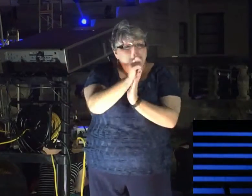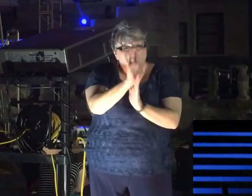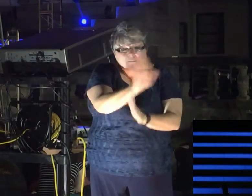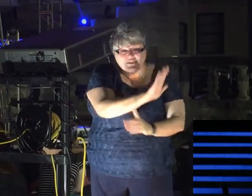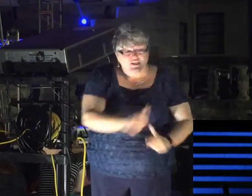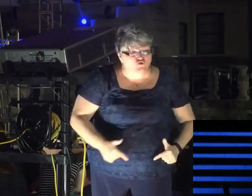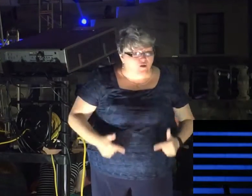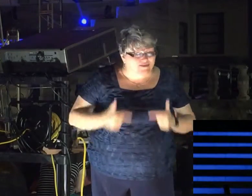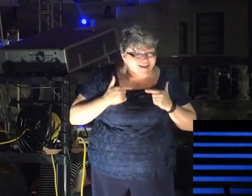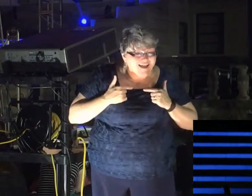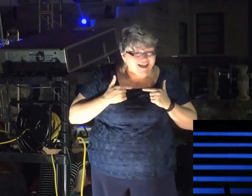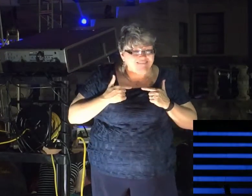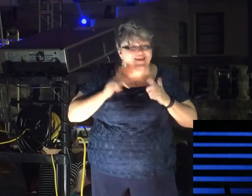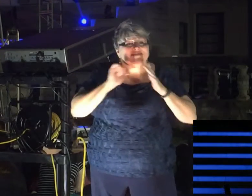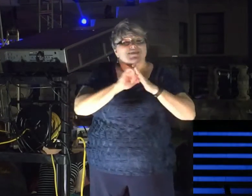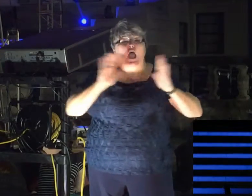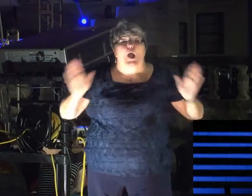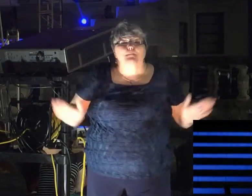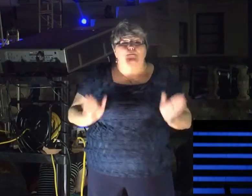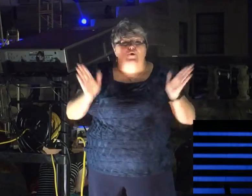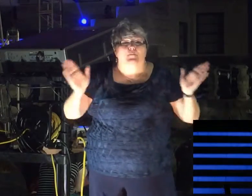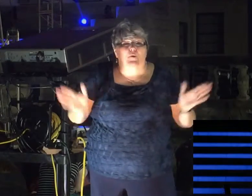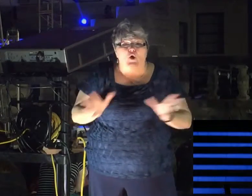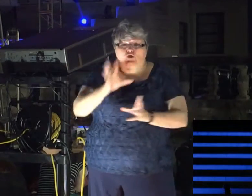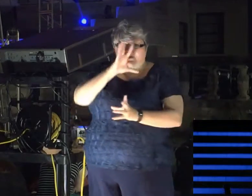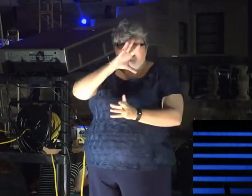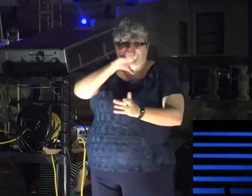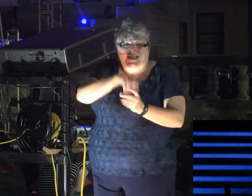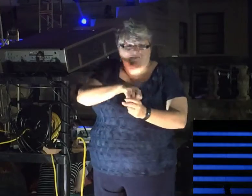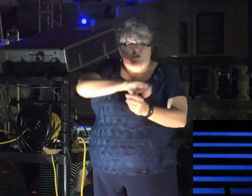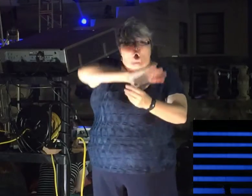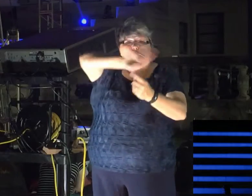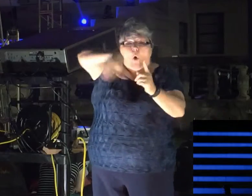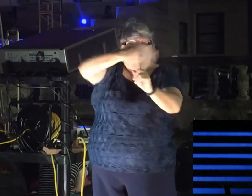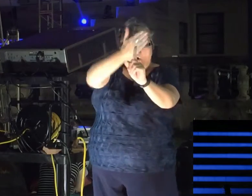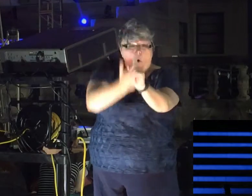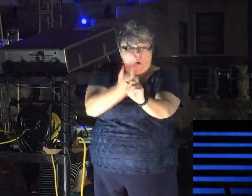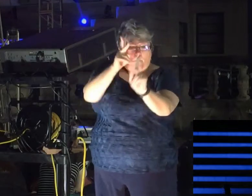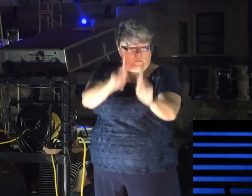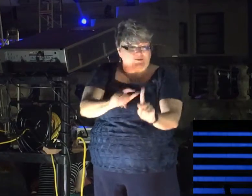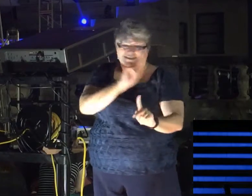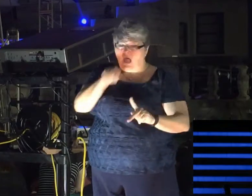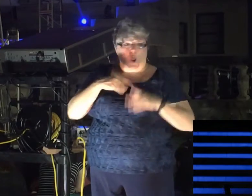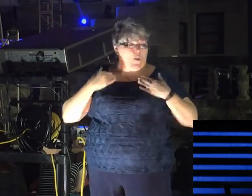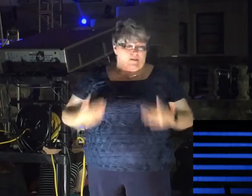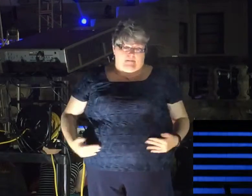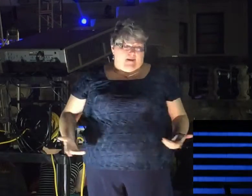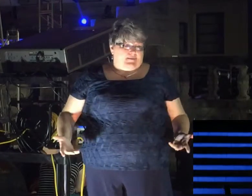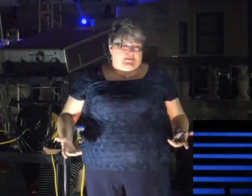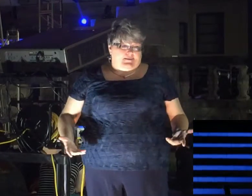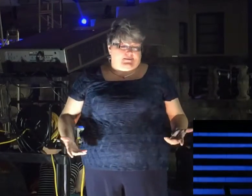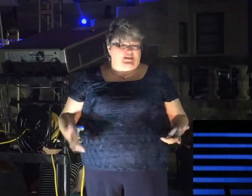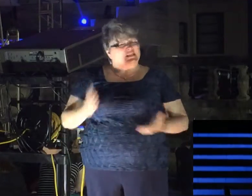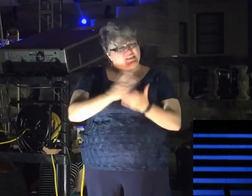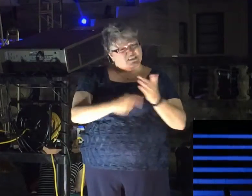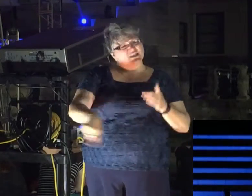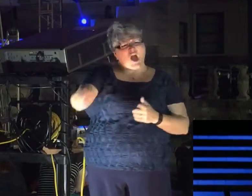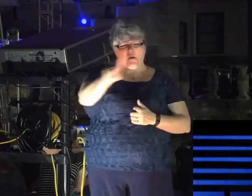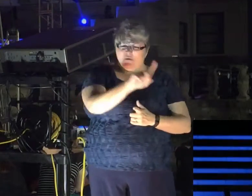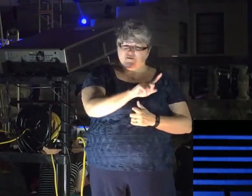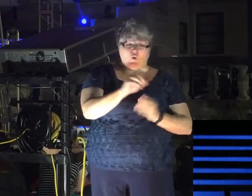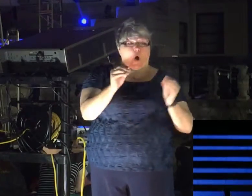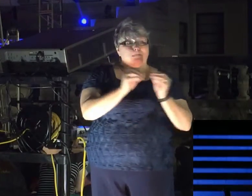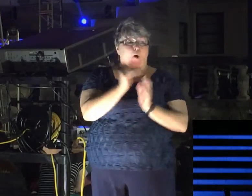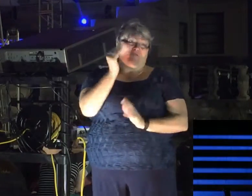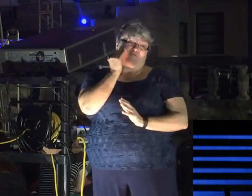Cultivate moments in your life that promote engaging with the whole of people, not just their bodies.